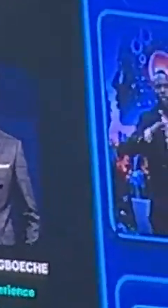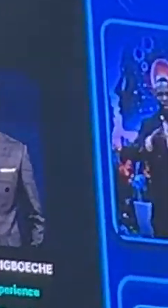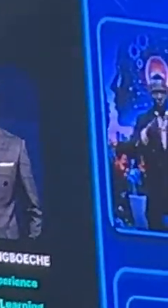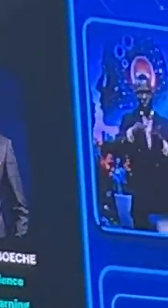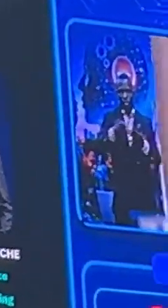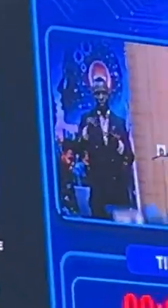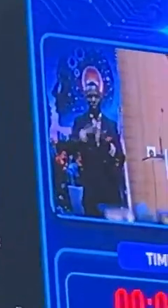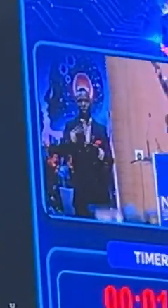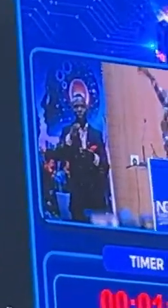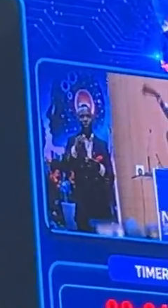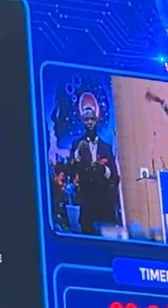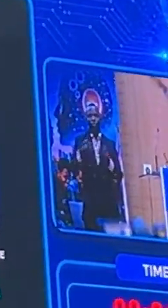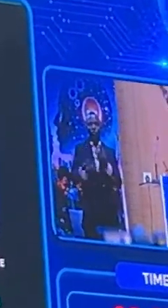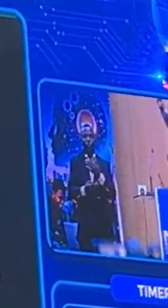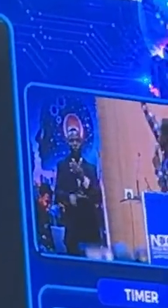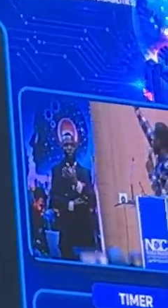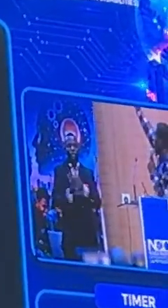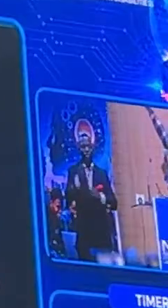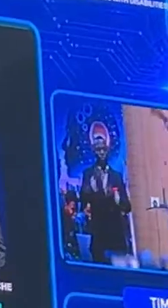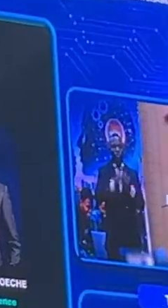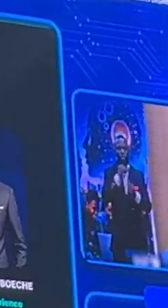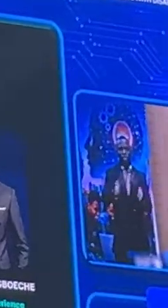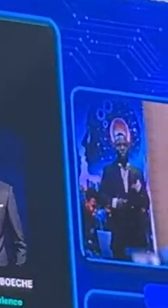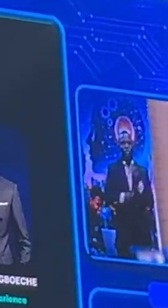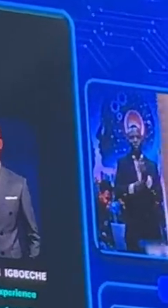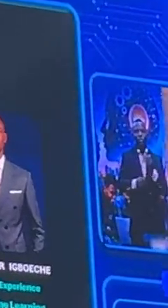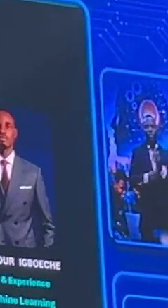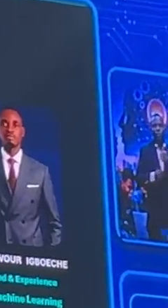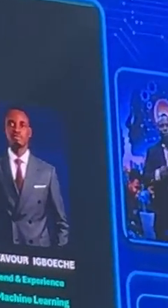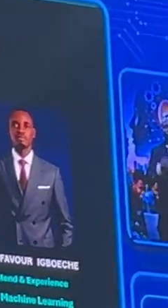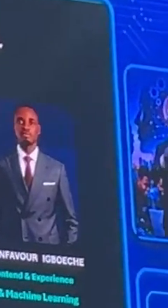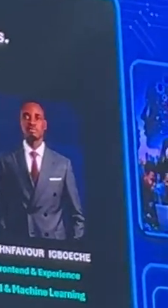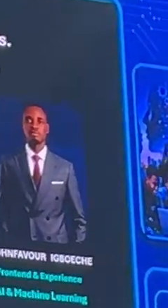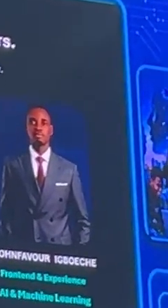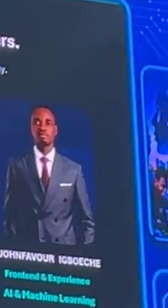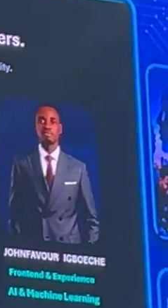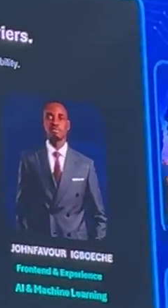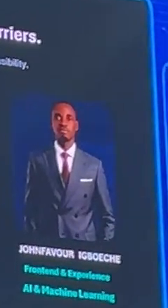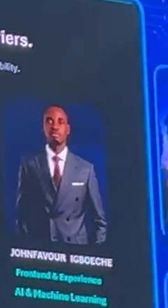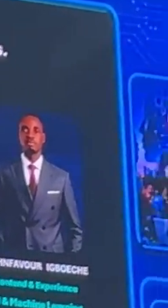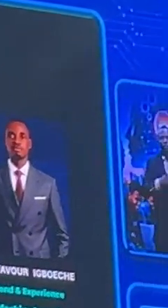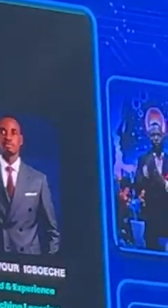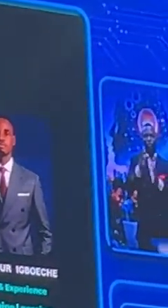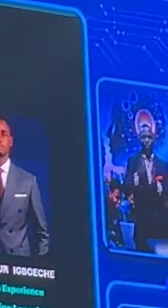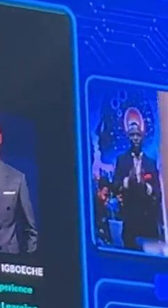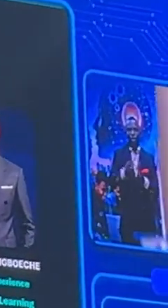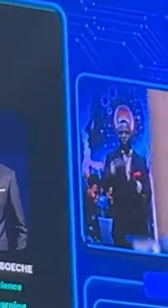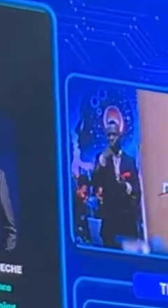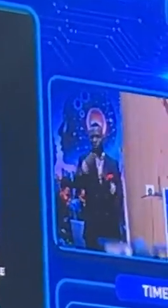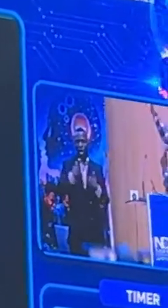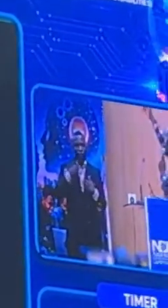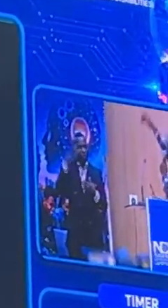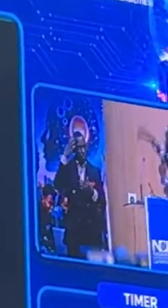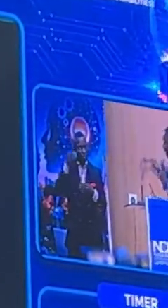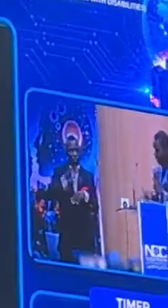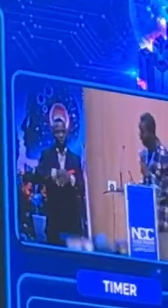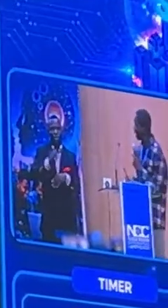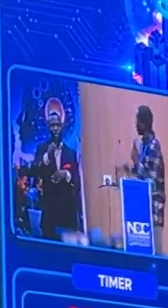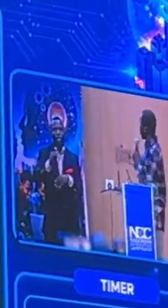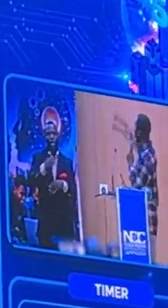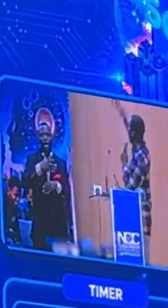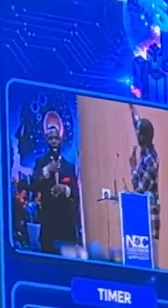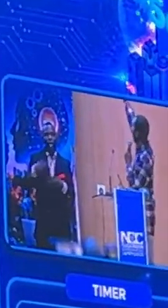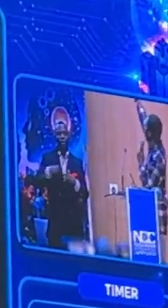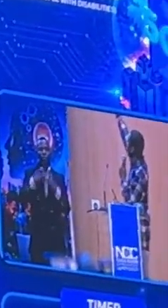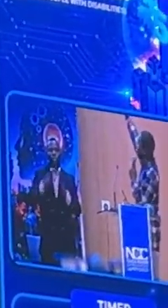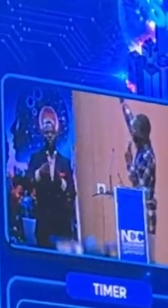my co-founder there, which is a senior full stack developer, which also has experience on AI and machine learning. Now,